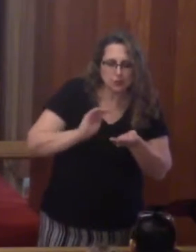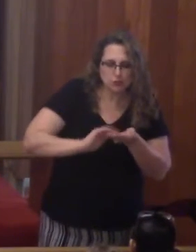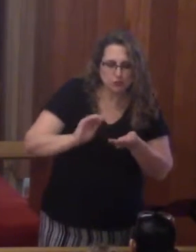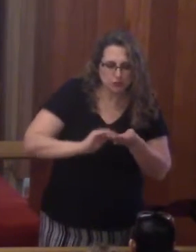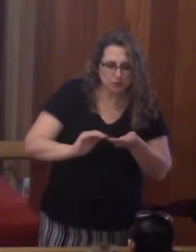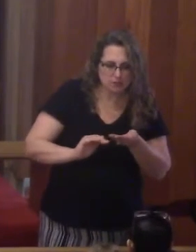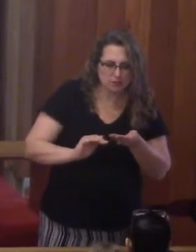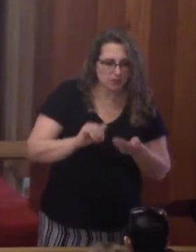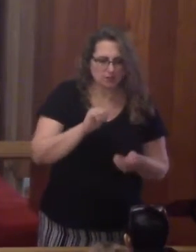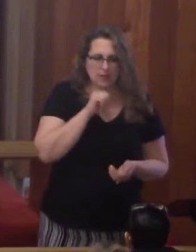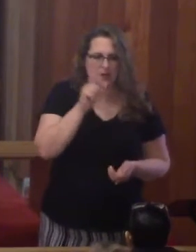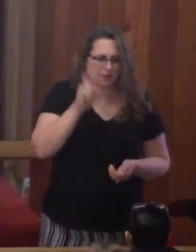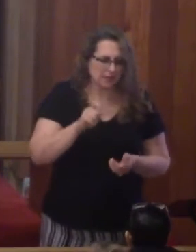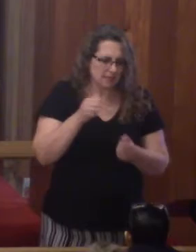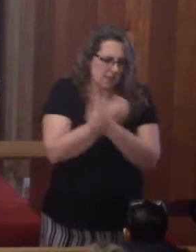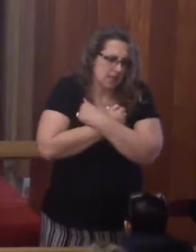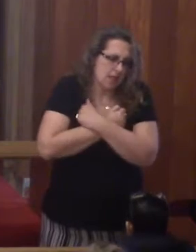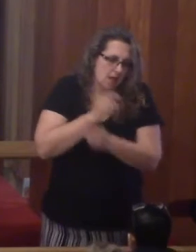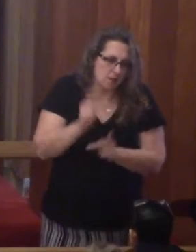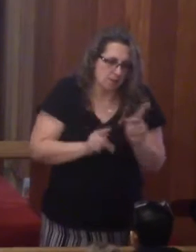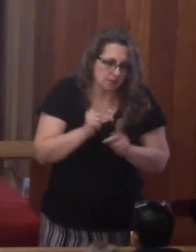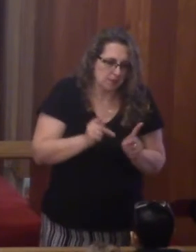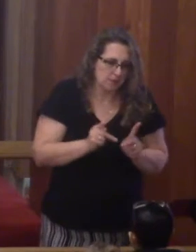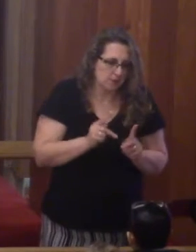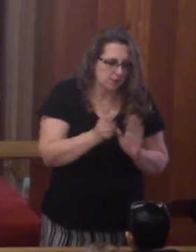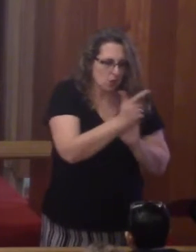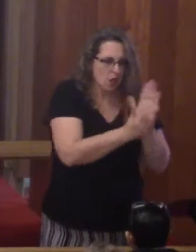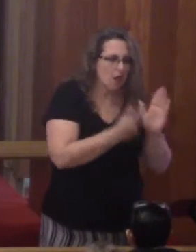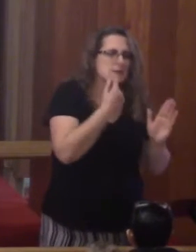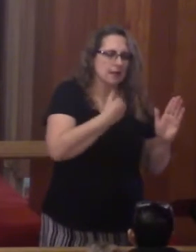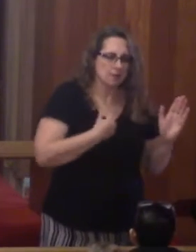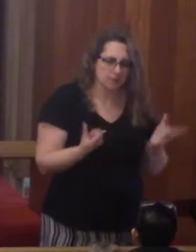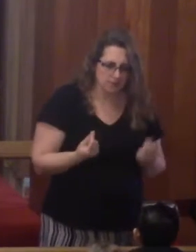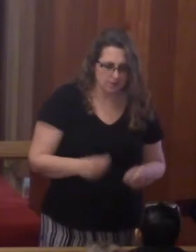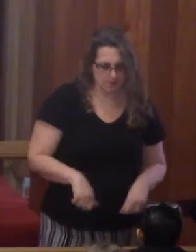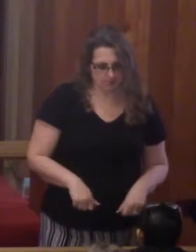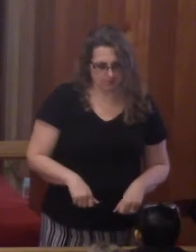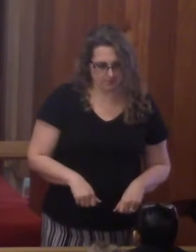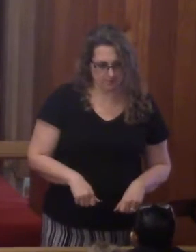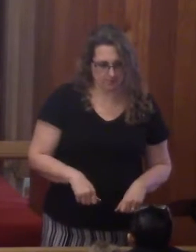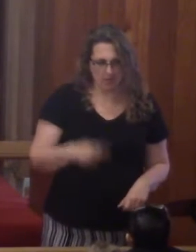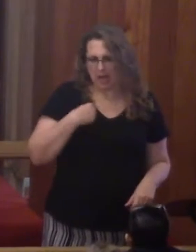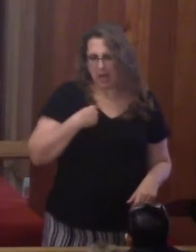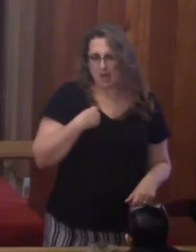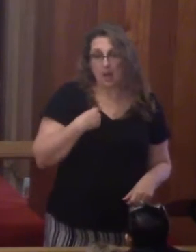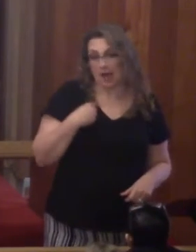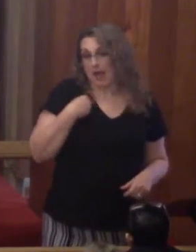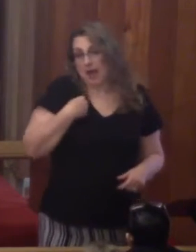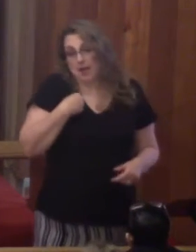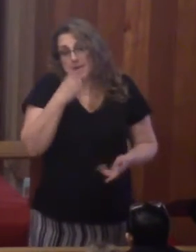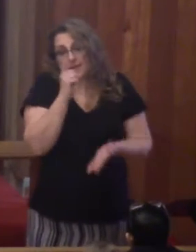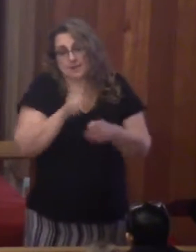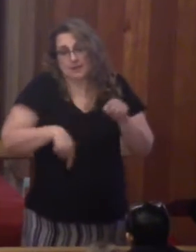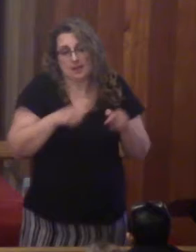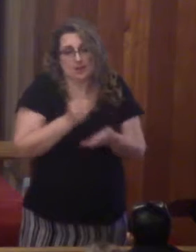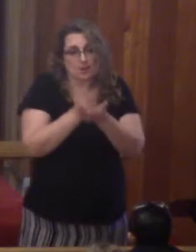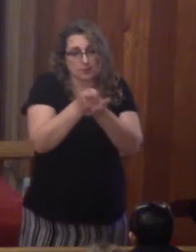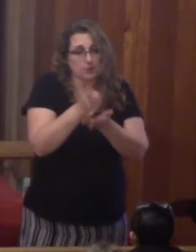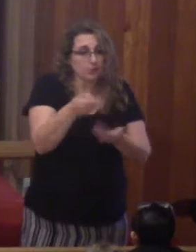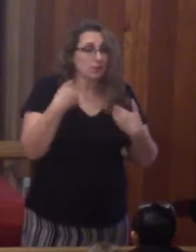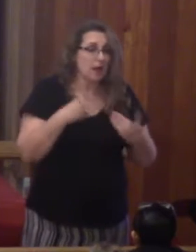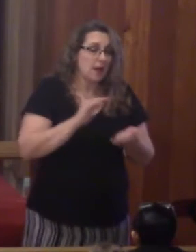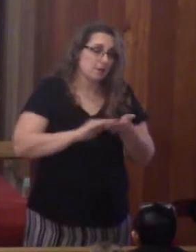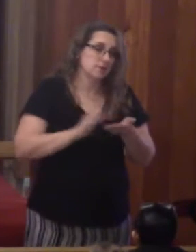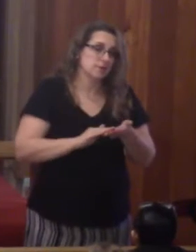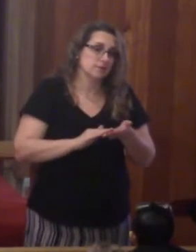have to love as many people as the law would tell me to. And I can't help you there. If you have excuses,